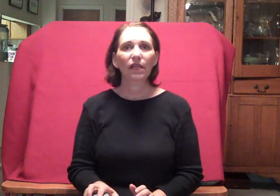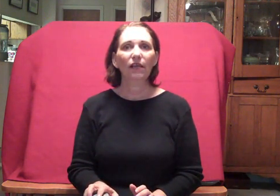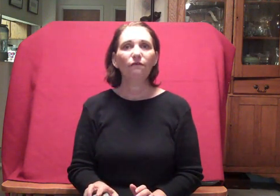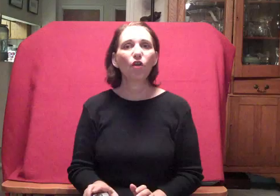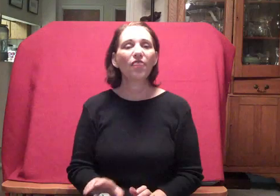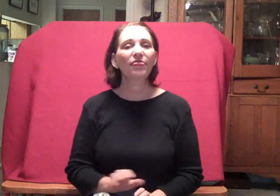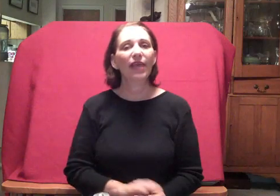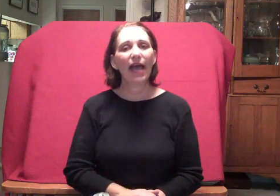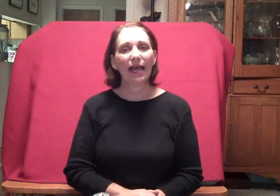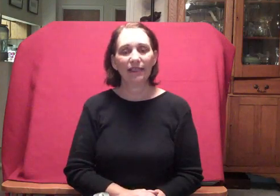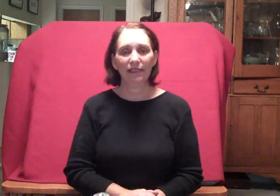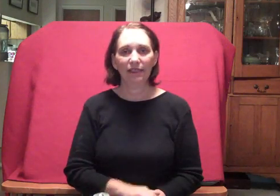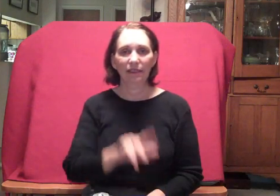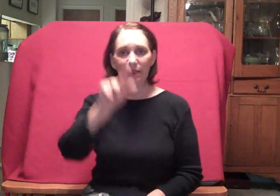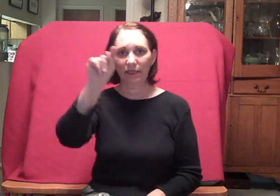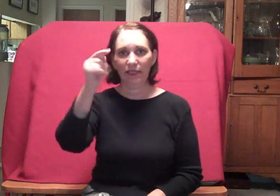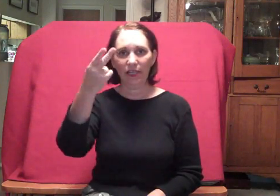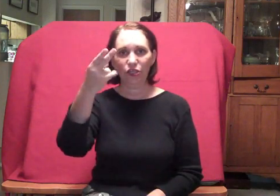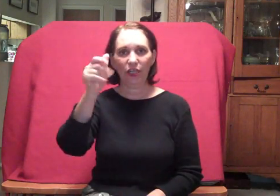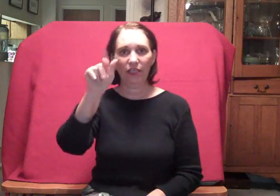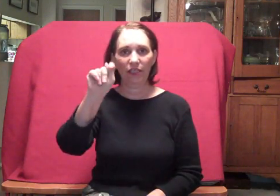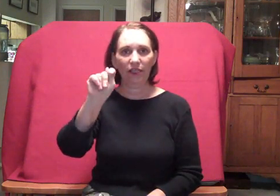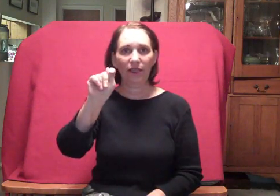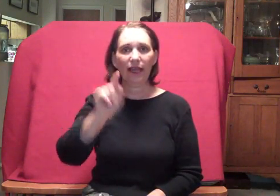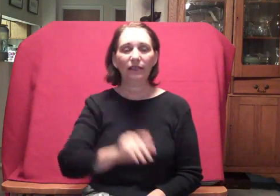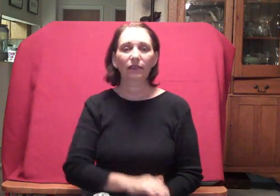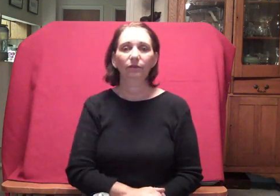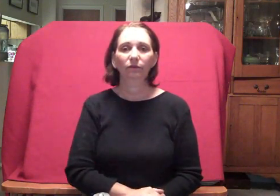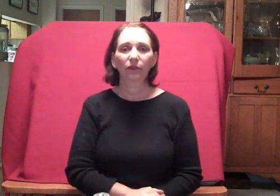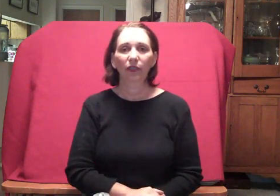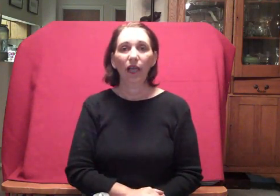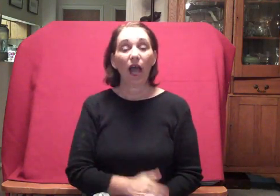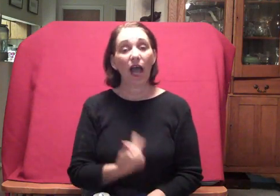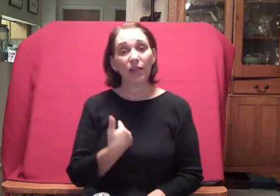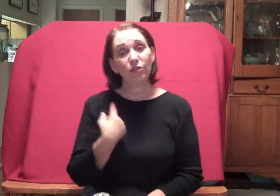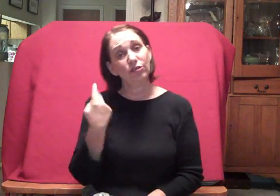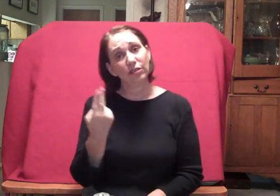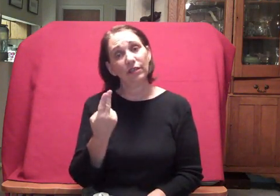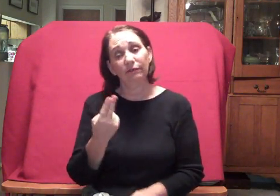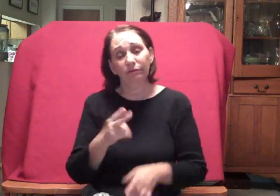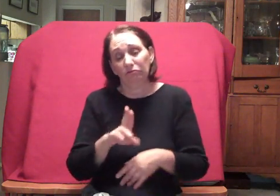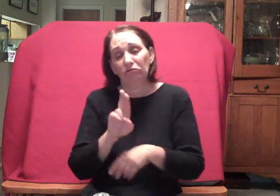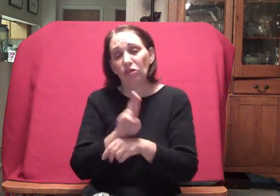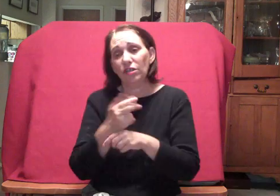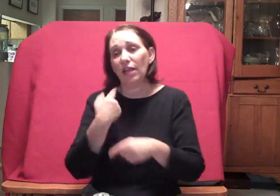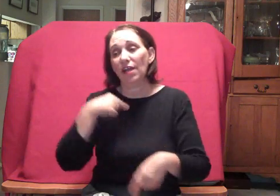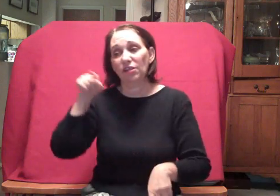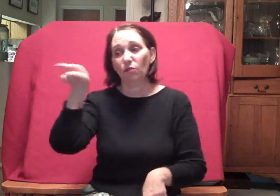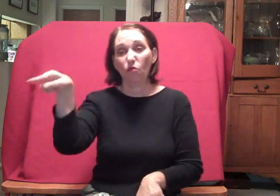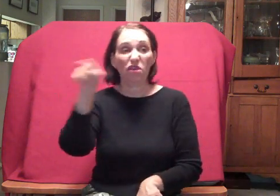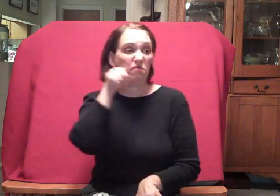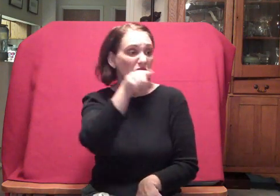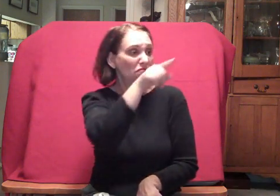Sign for that, T-H-A-T, that. I usually I just point.